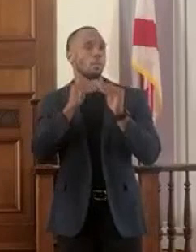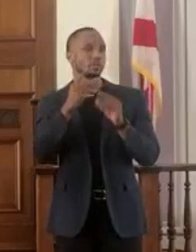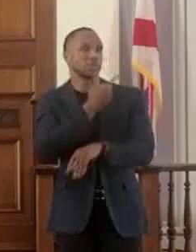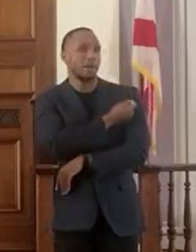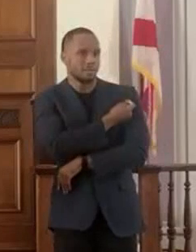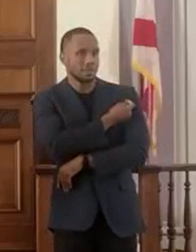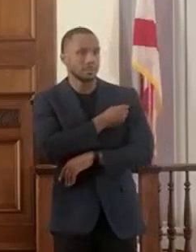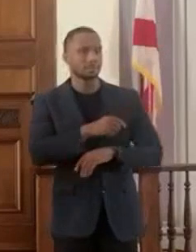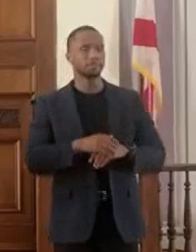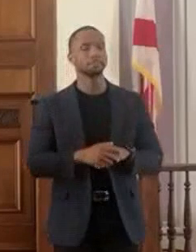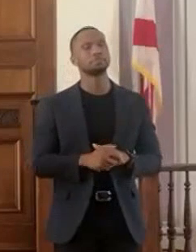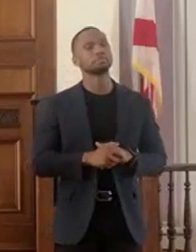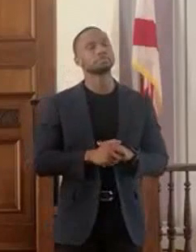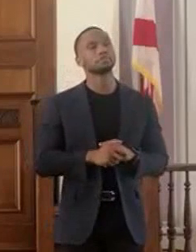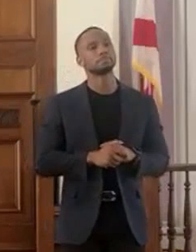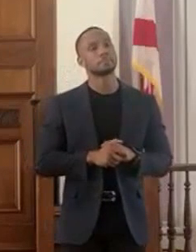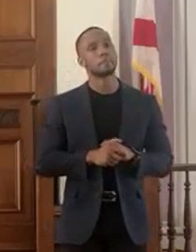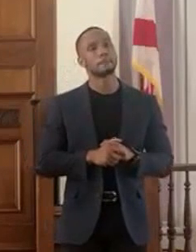arms.